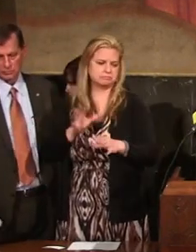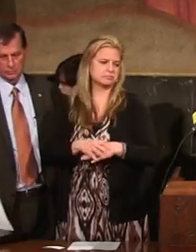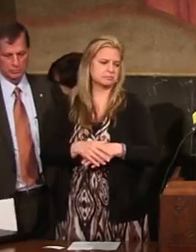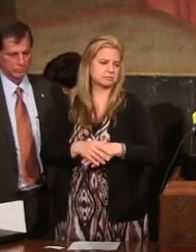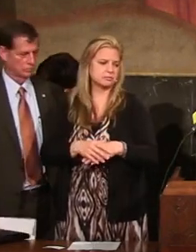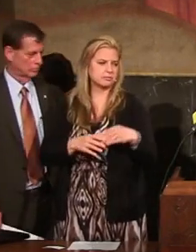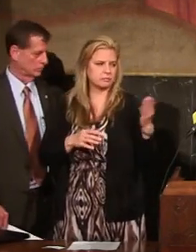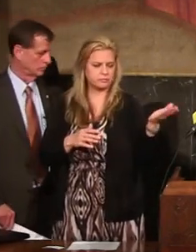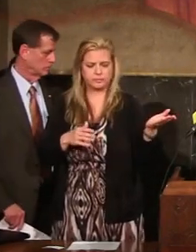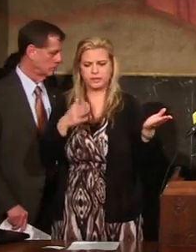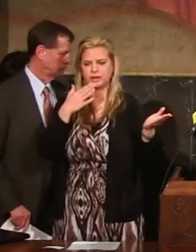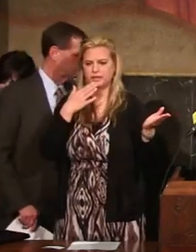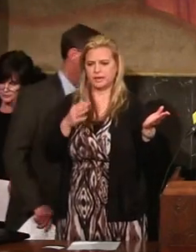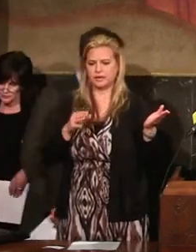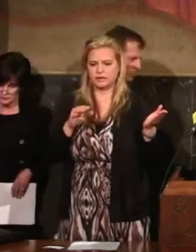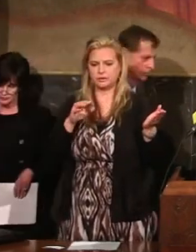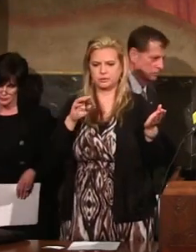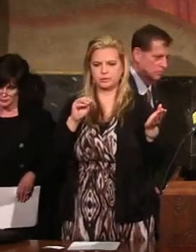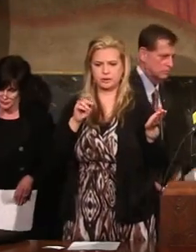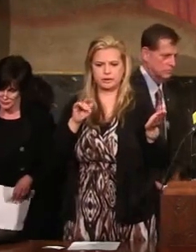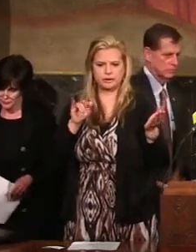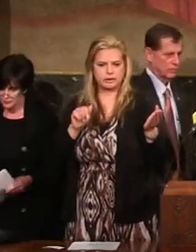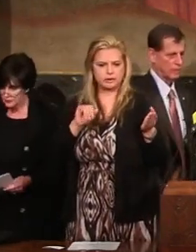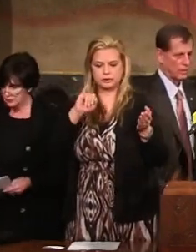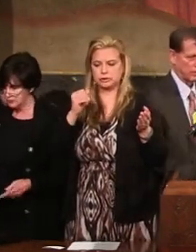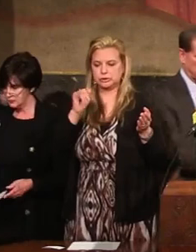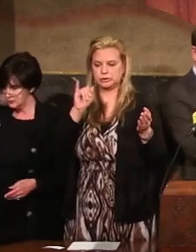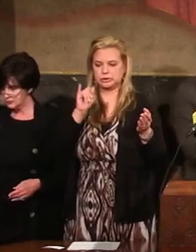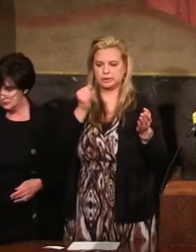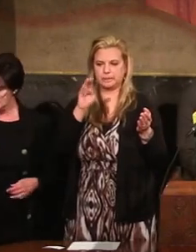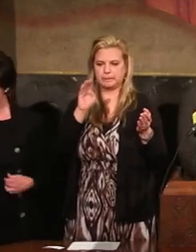Thanks, Marquita. Jimmy LeBlanc, Department of Corrections.